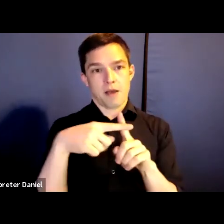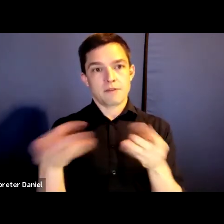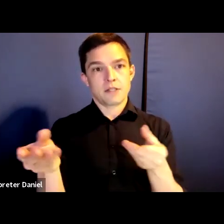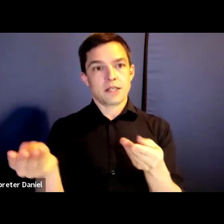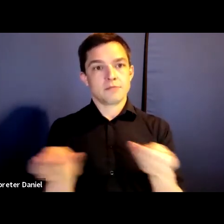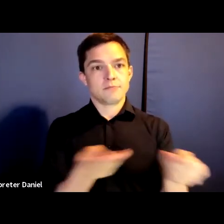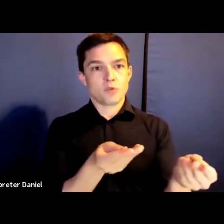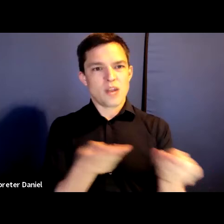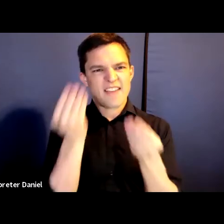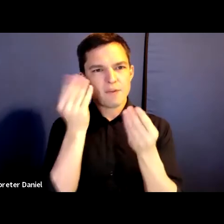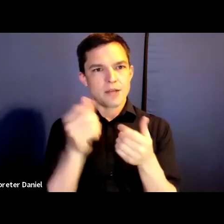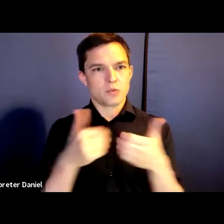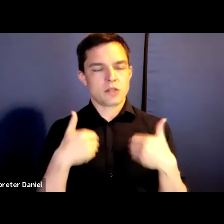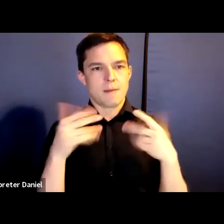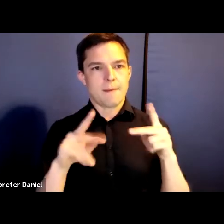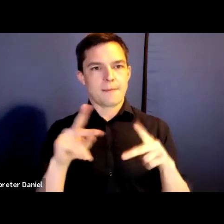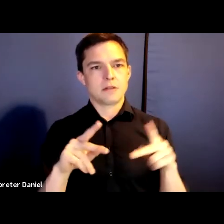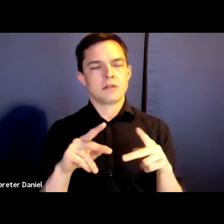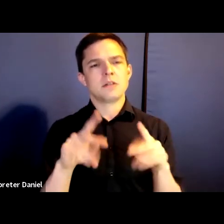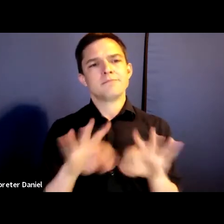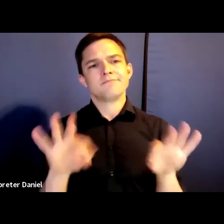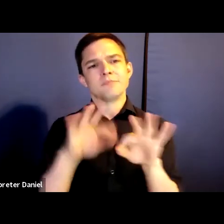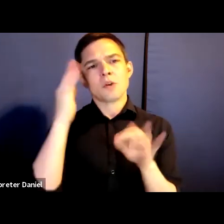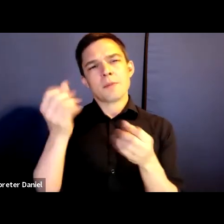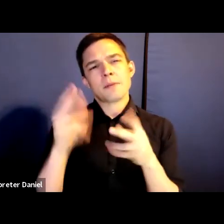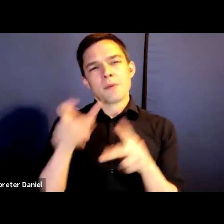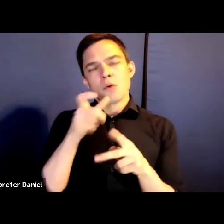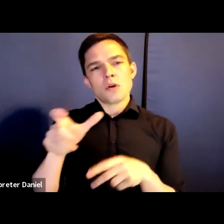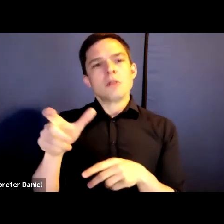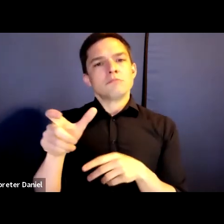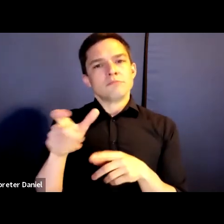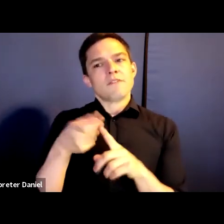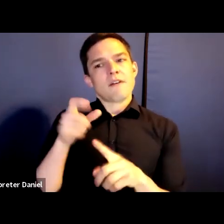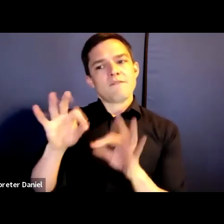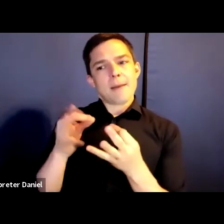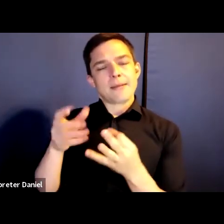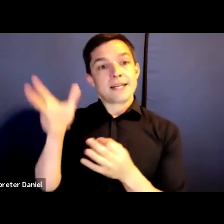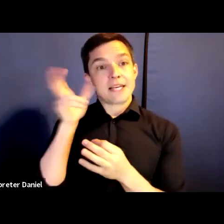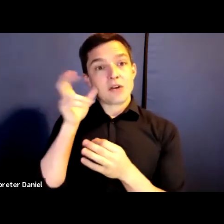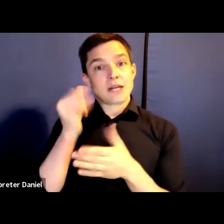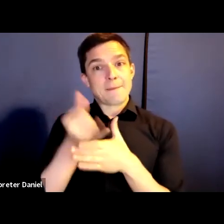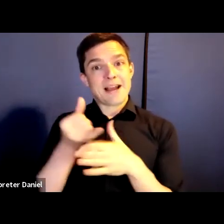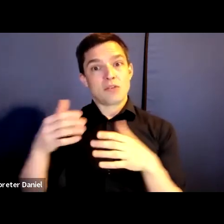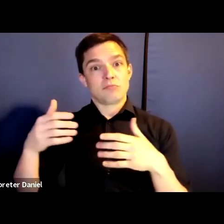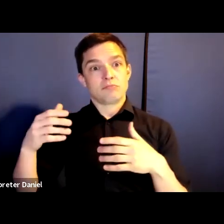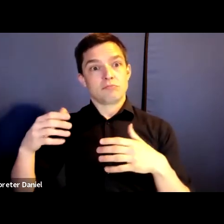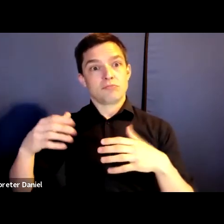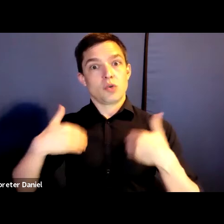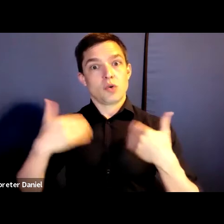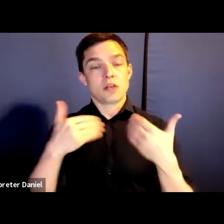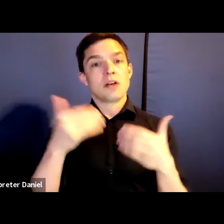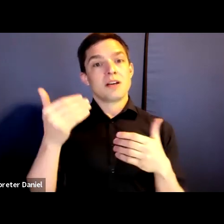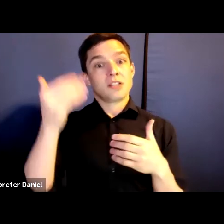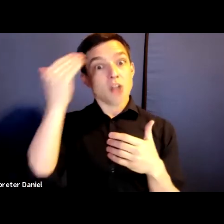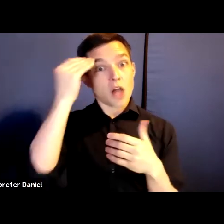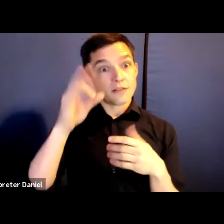people. It was interesting to learn that in many families of hearing impaired youth, knowledge of sign language was often absent. A